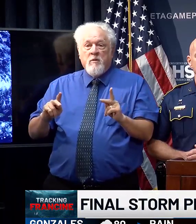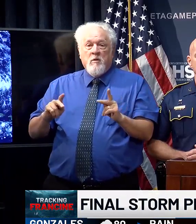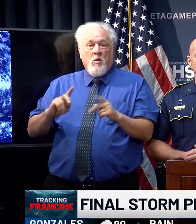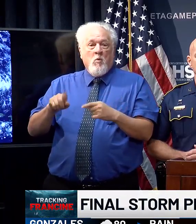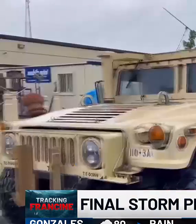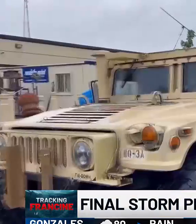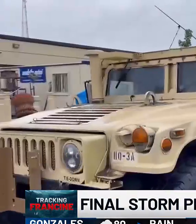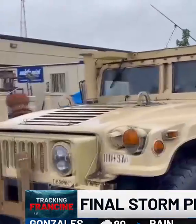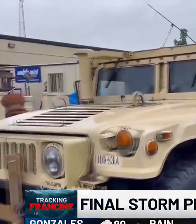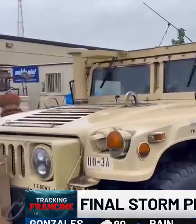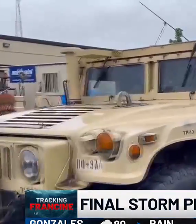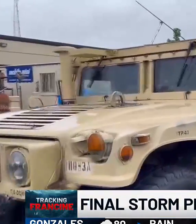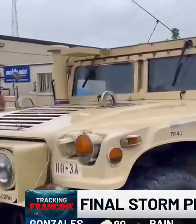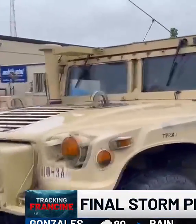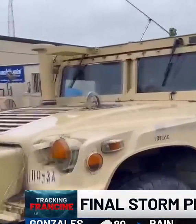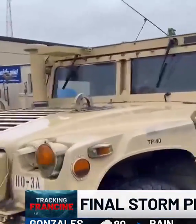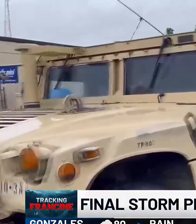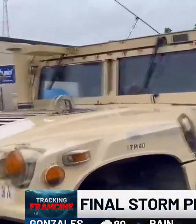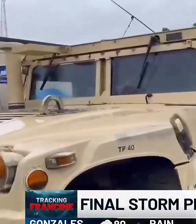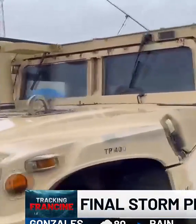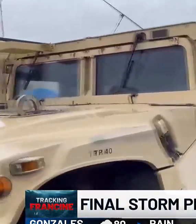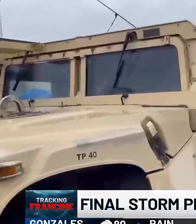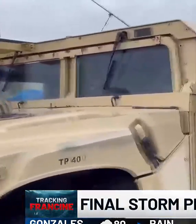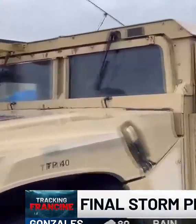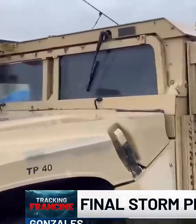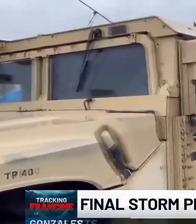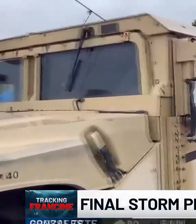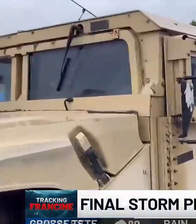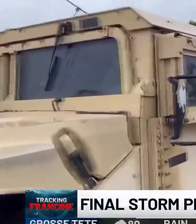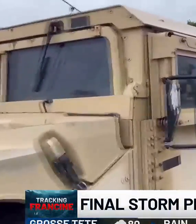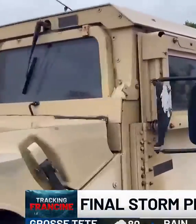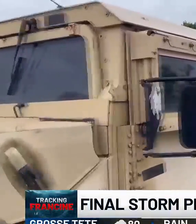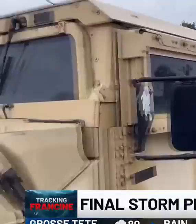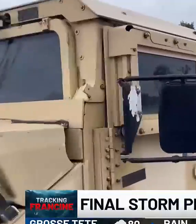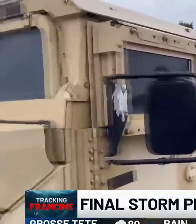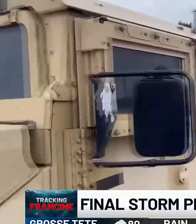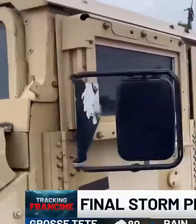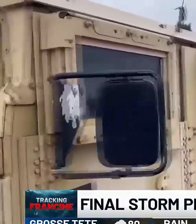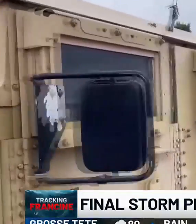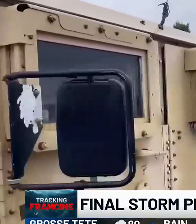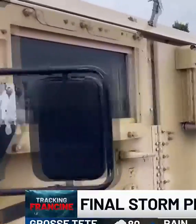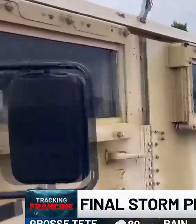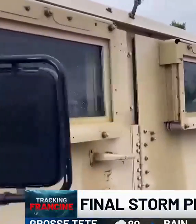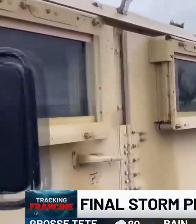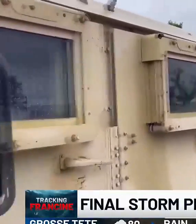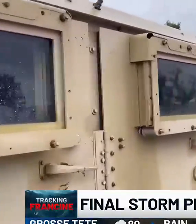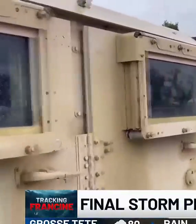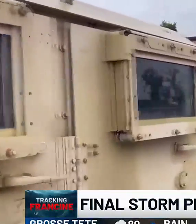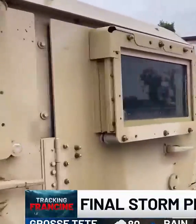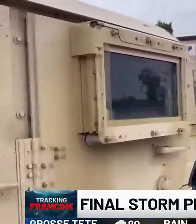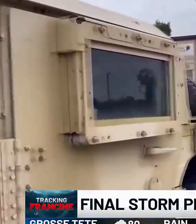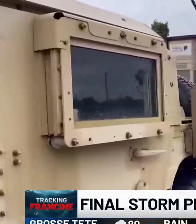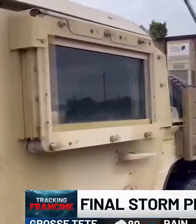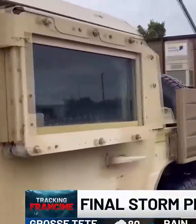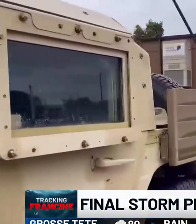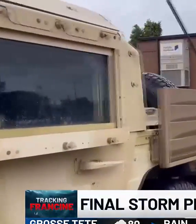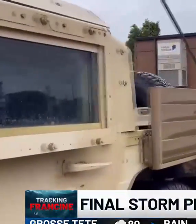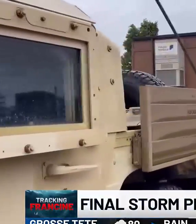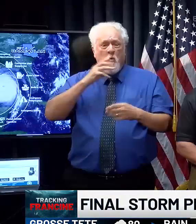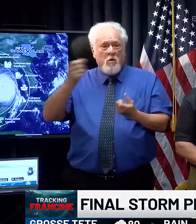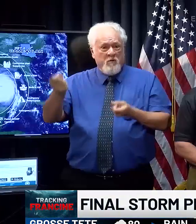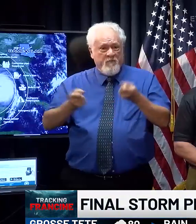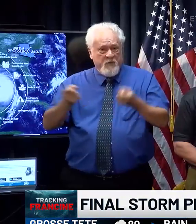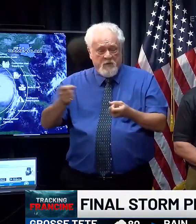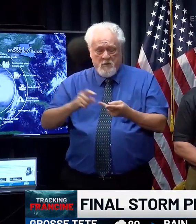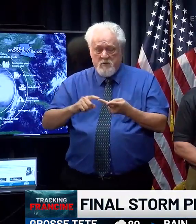a needed basis. Assets like the Louisiana National Guard. They're deploying across the coastal parishes with meals, water and tarps and that's not all.